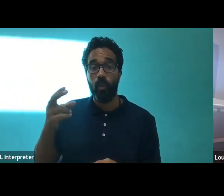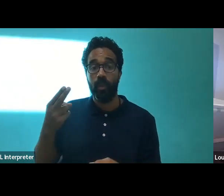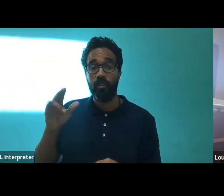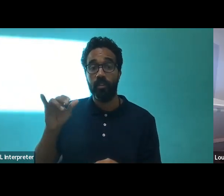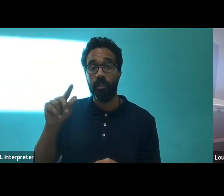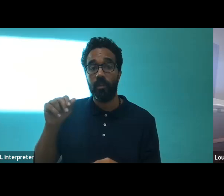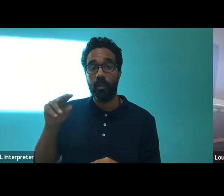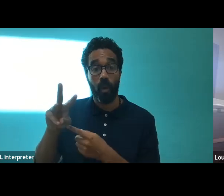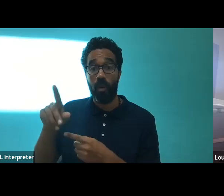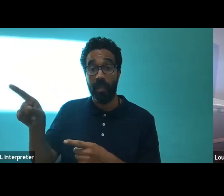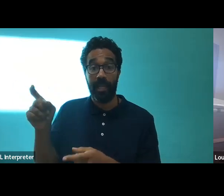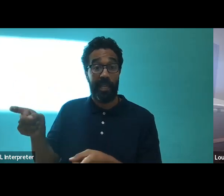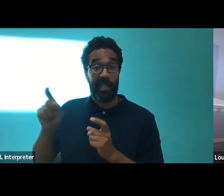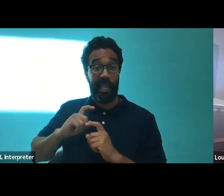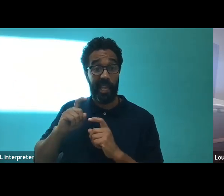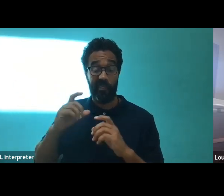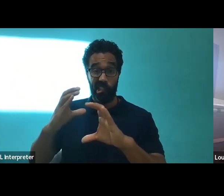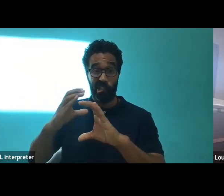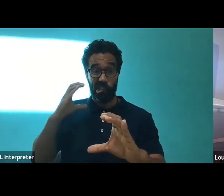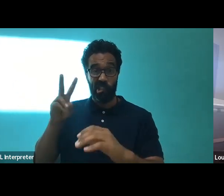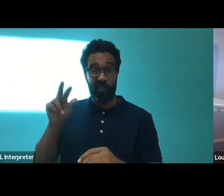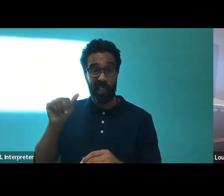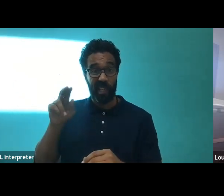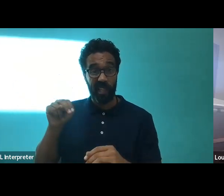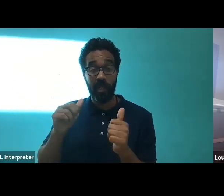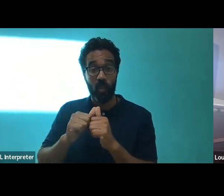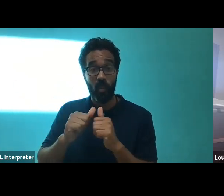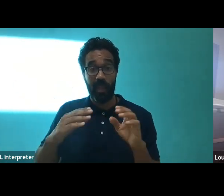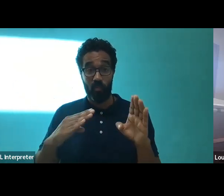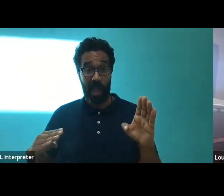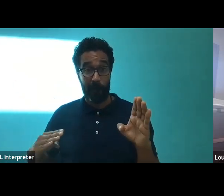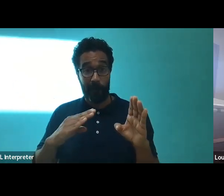this old full-size van with a manual ramp on the side,